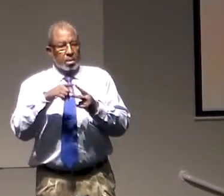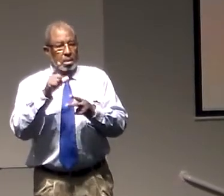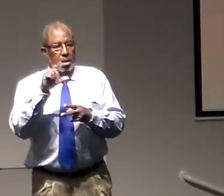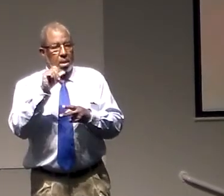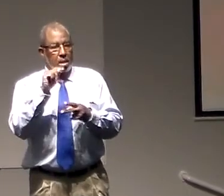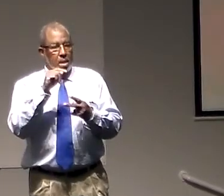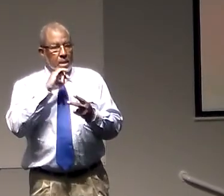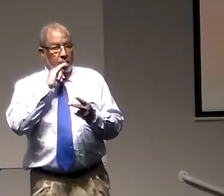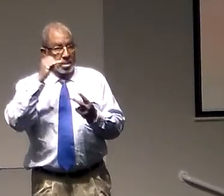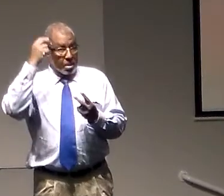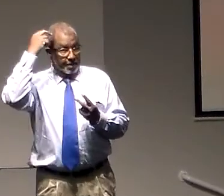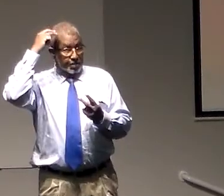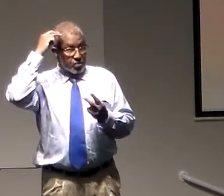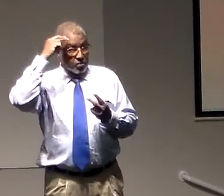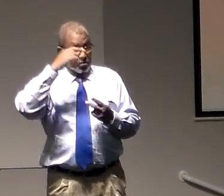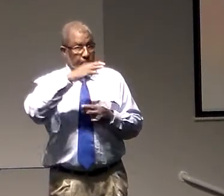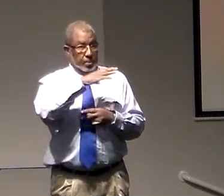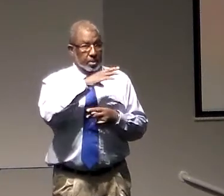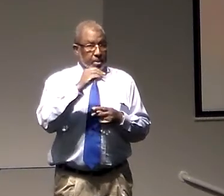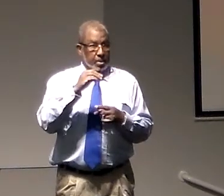things that we've got to know. Lot is the nephew,